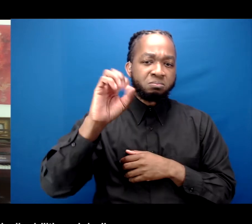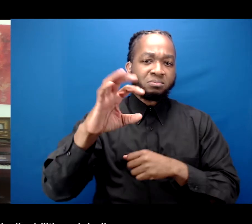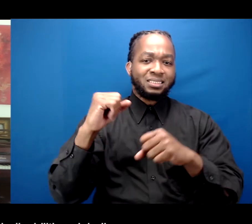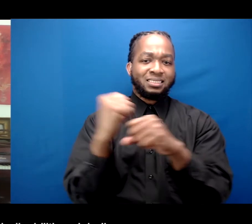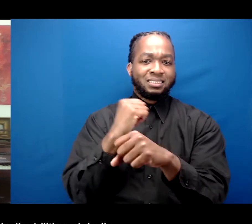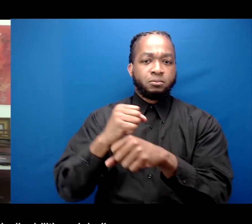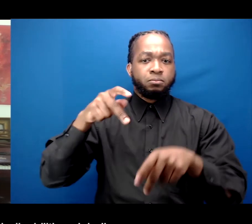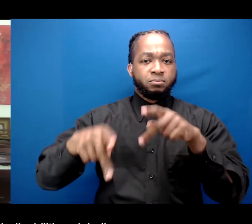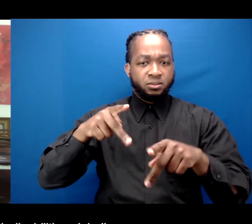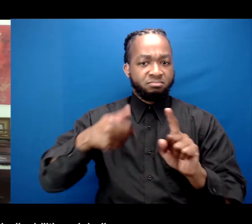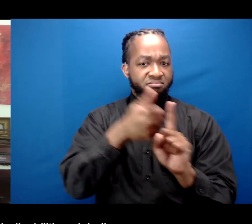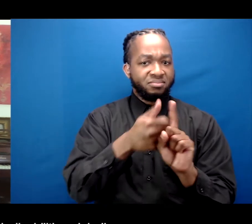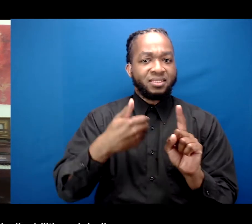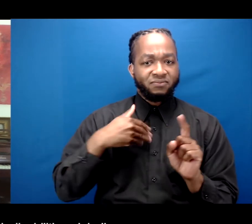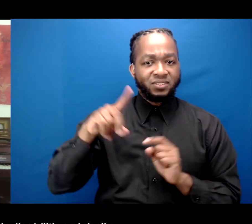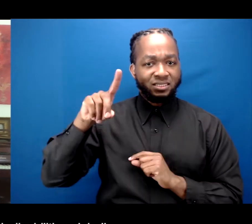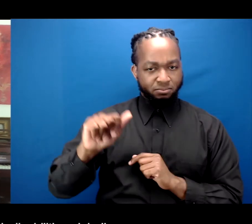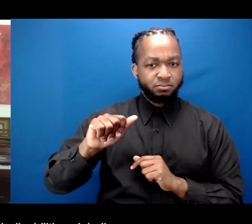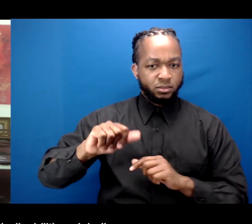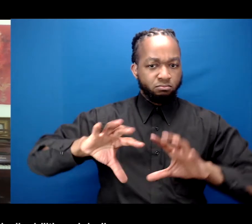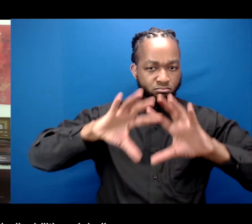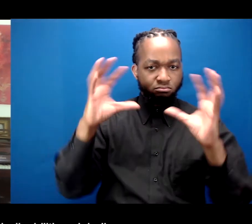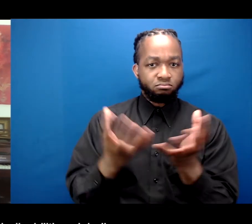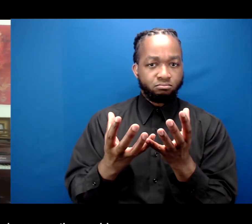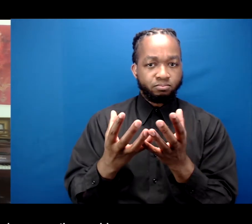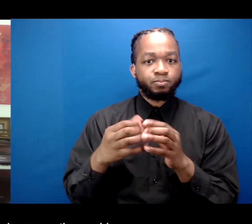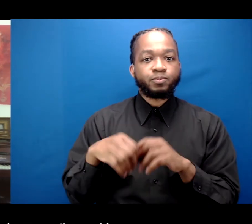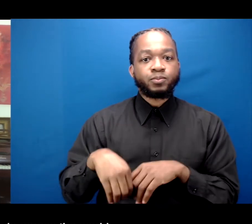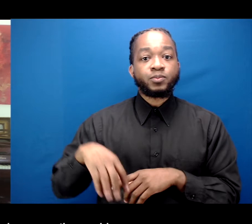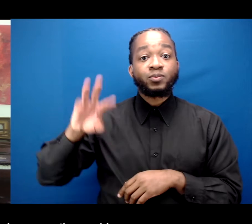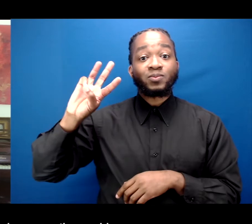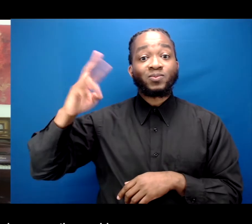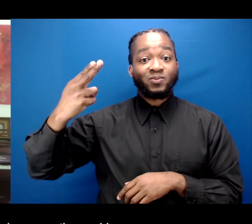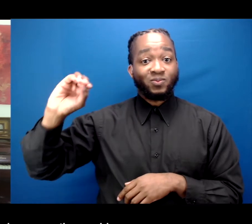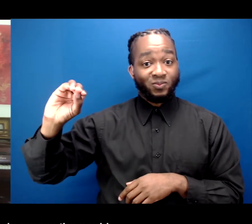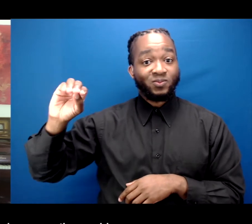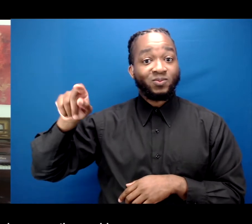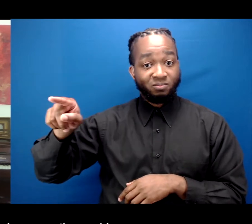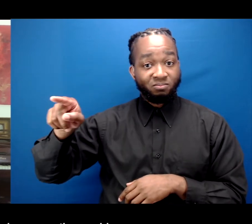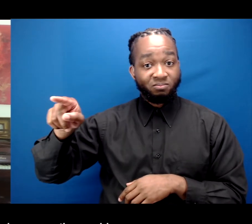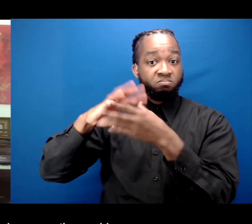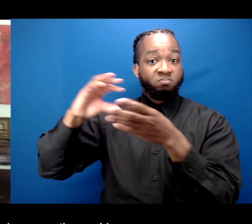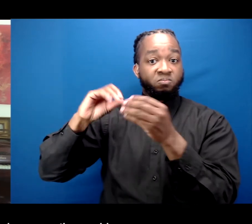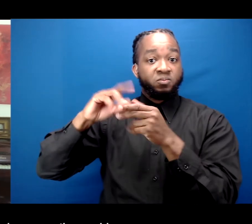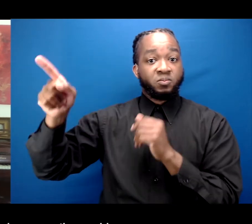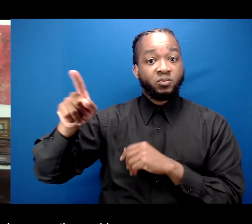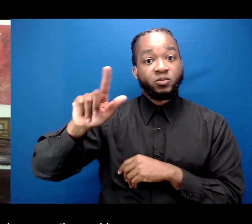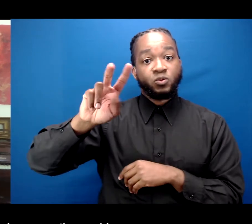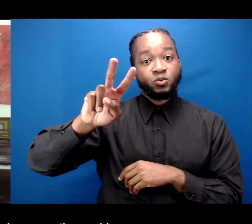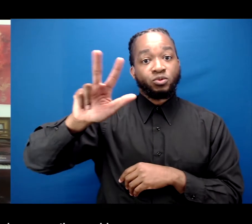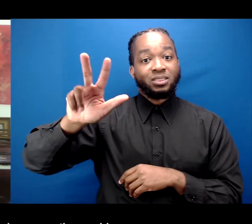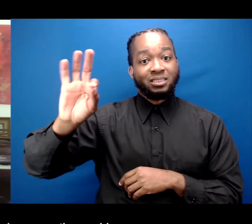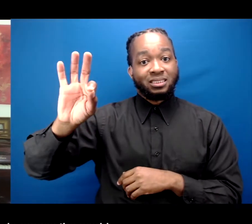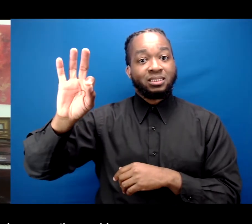globally. According to the World Health Organization, more than 39 million people across the world are blind, and